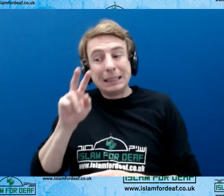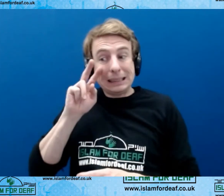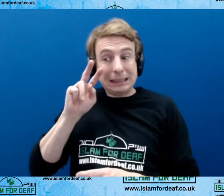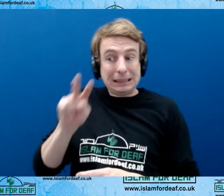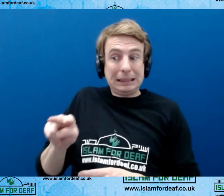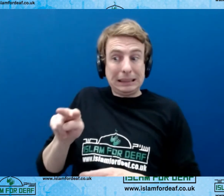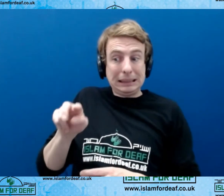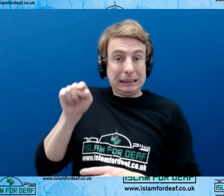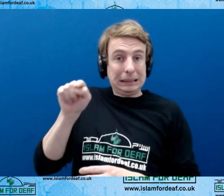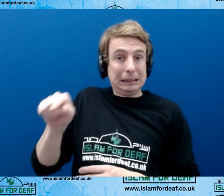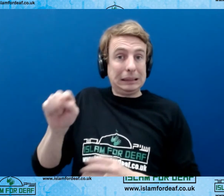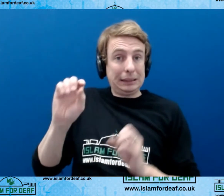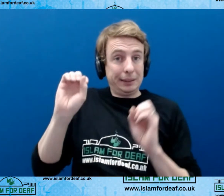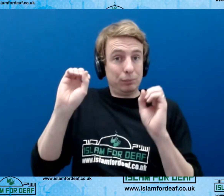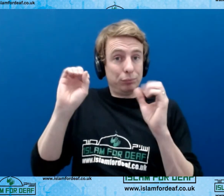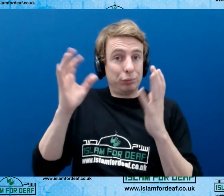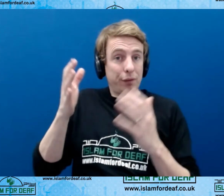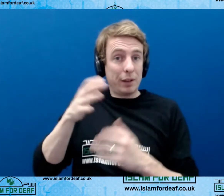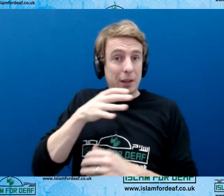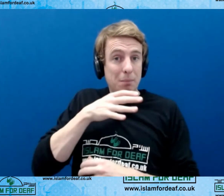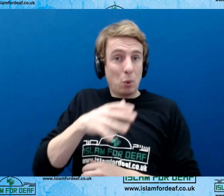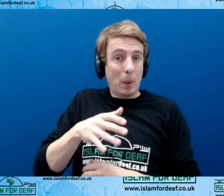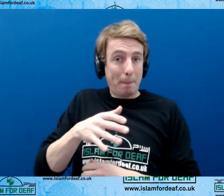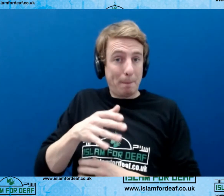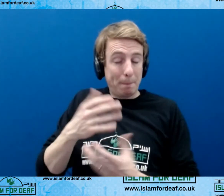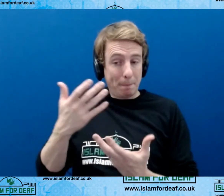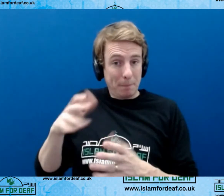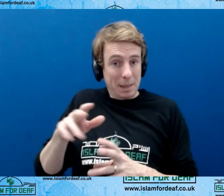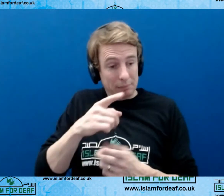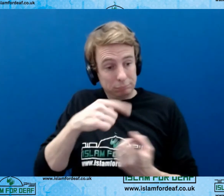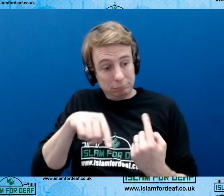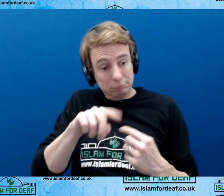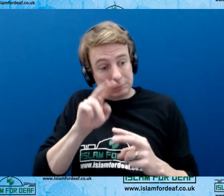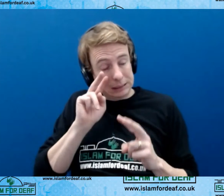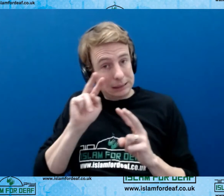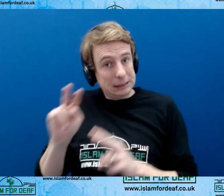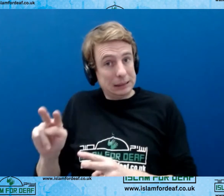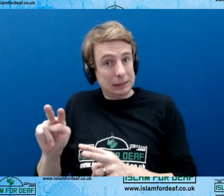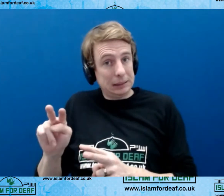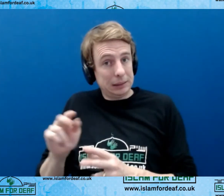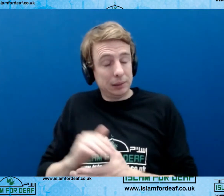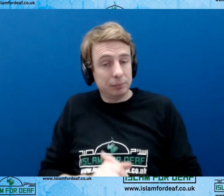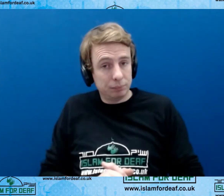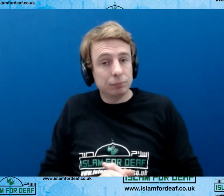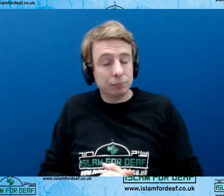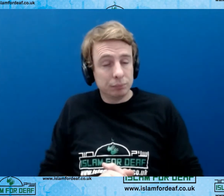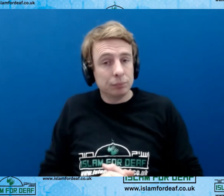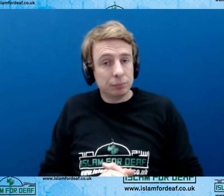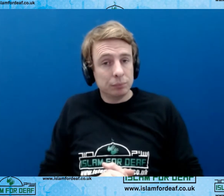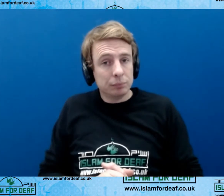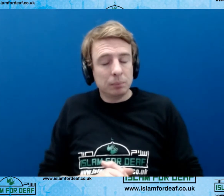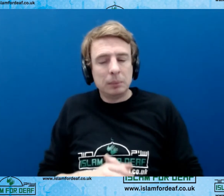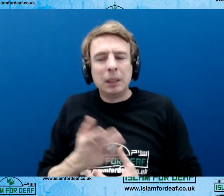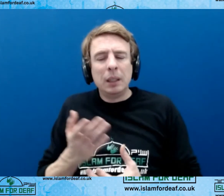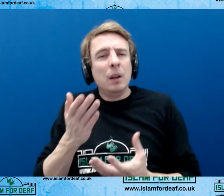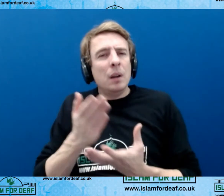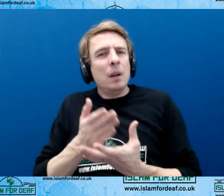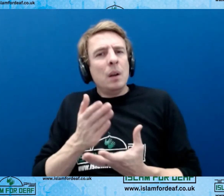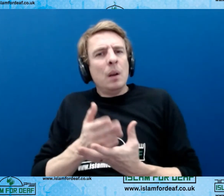that it's a surprising thing, but it's an astonishment kind of at the audacity of